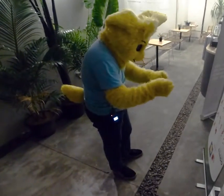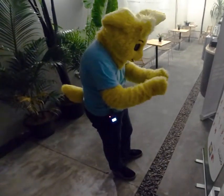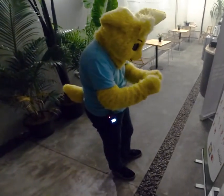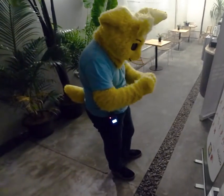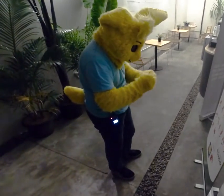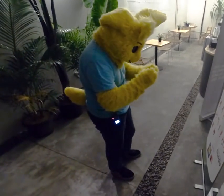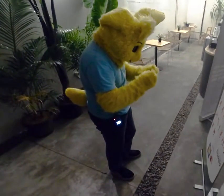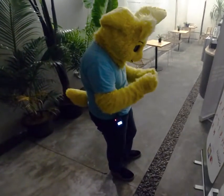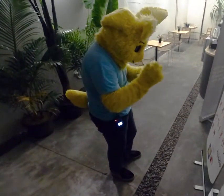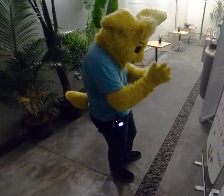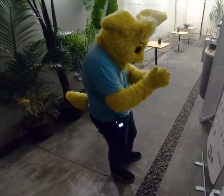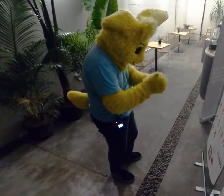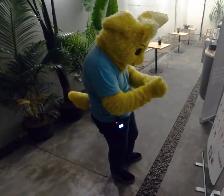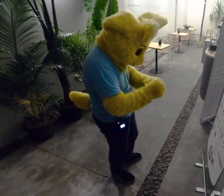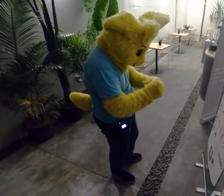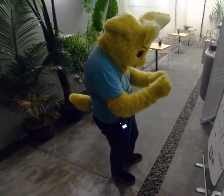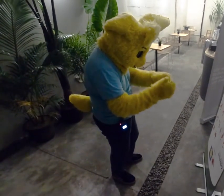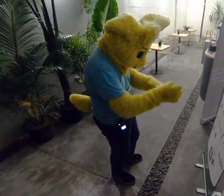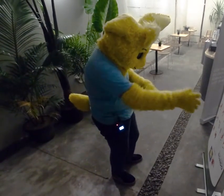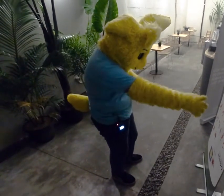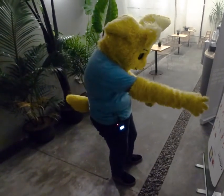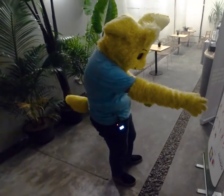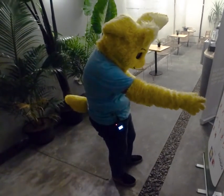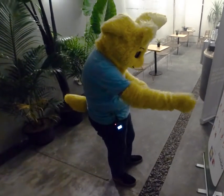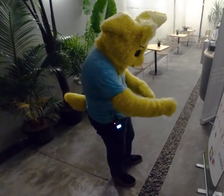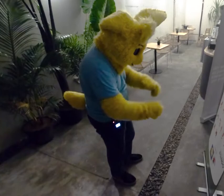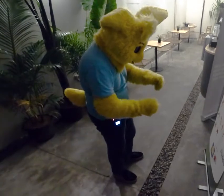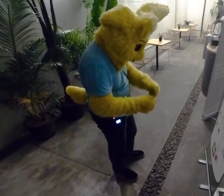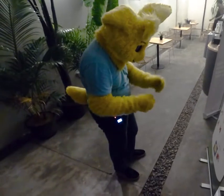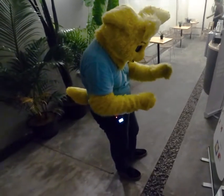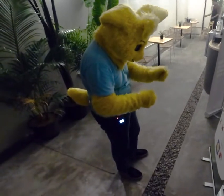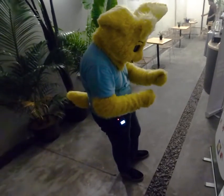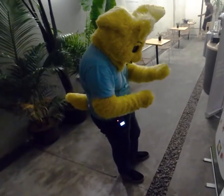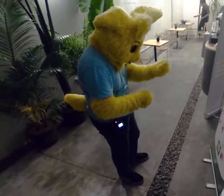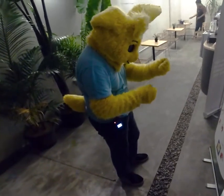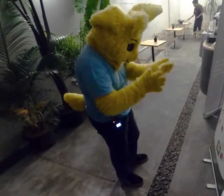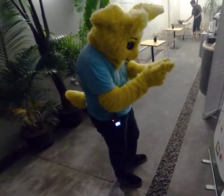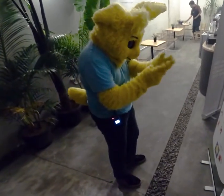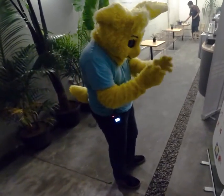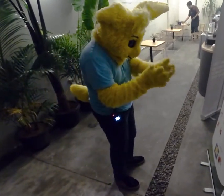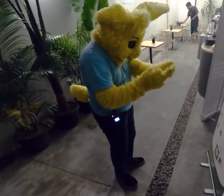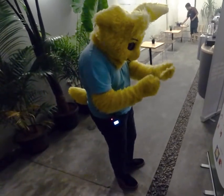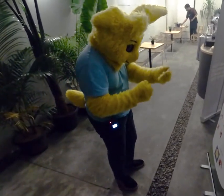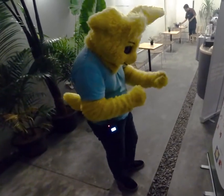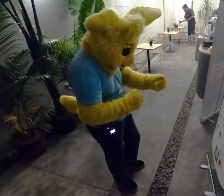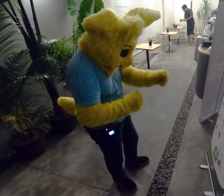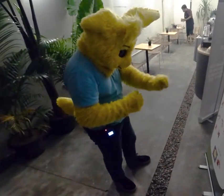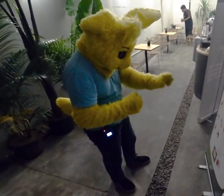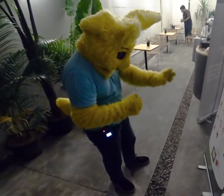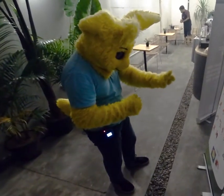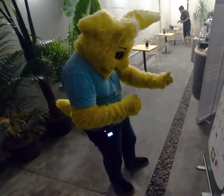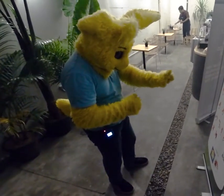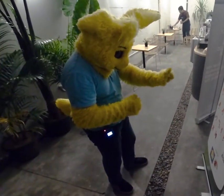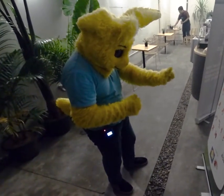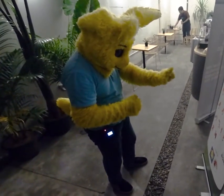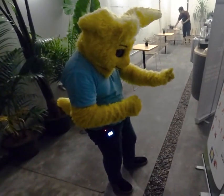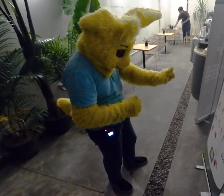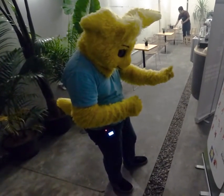In, for normal human, this is very easy but doing it with a first hand, it's kind of hard,